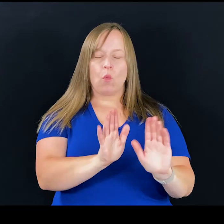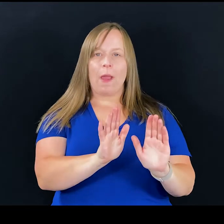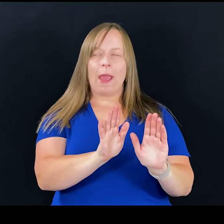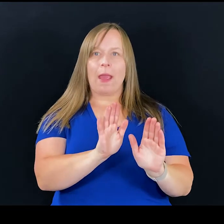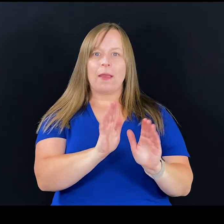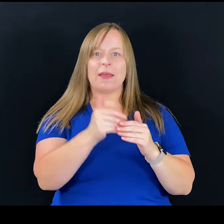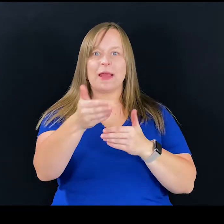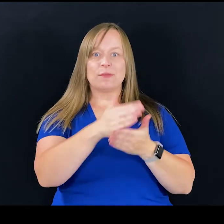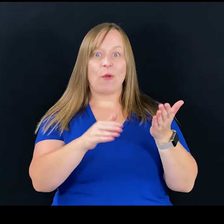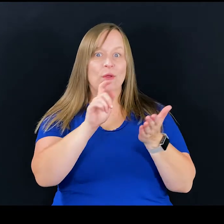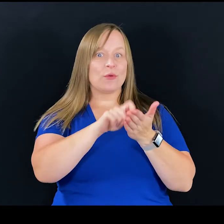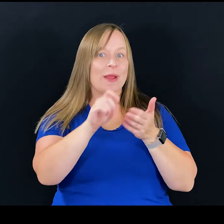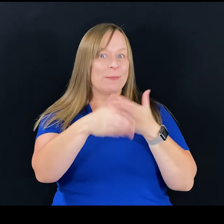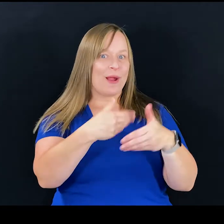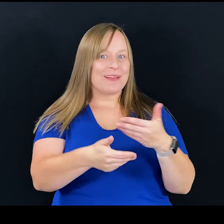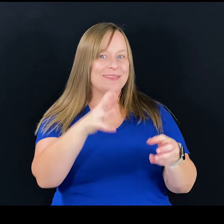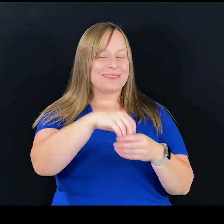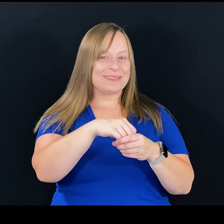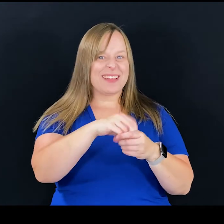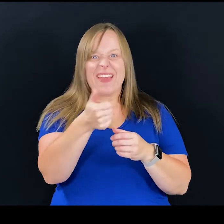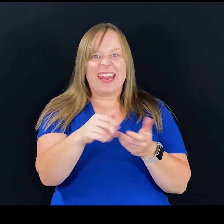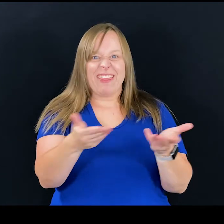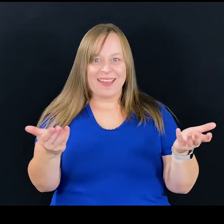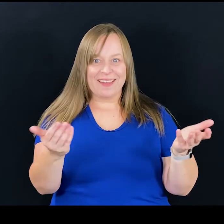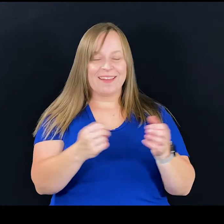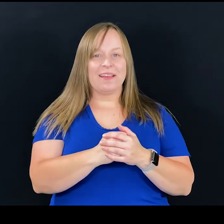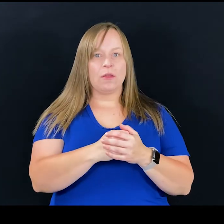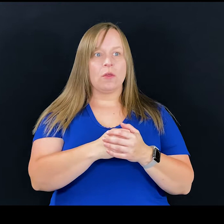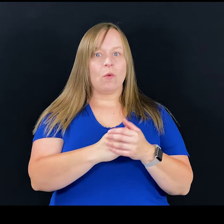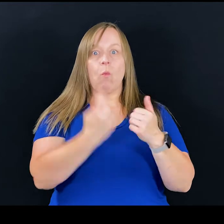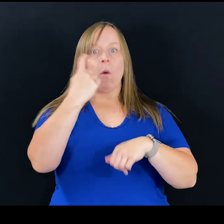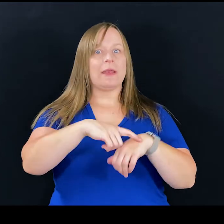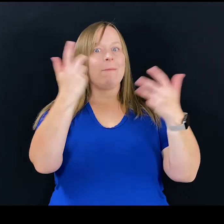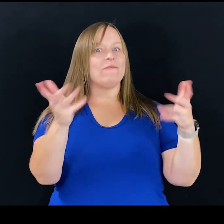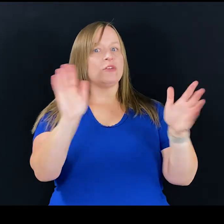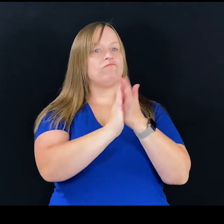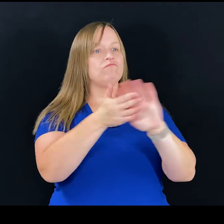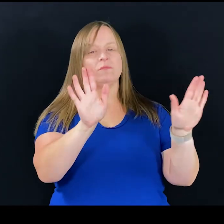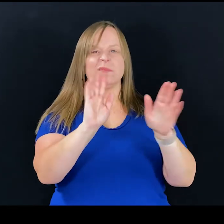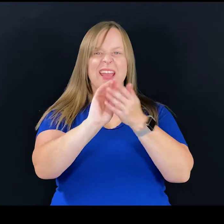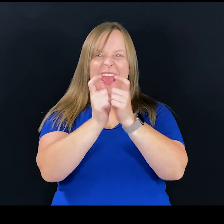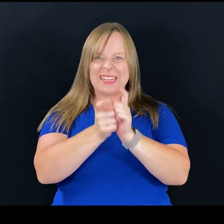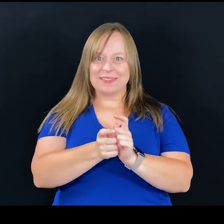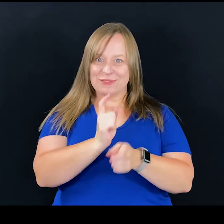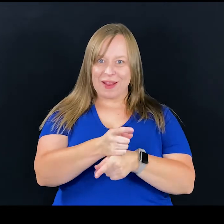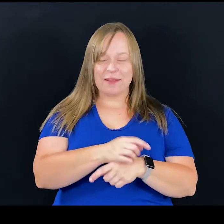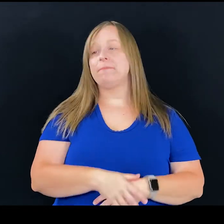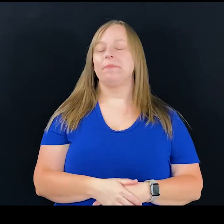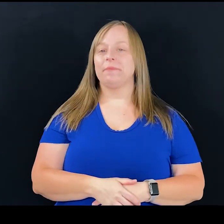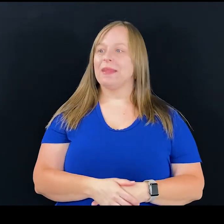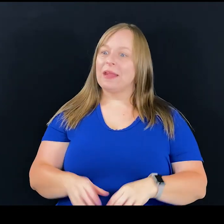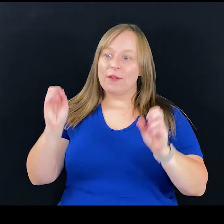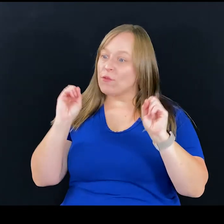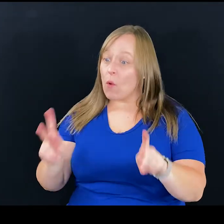So in a way, it's that next part of the writing process. It's that next part of anything, is that you don't just do it once, you make some edits.